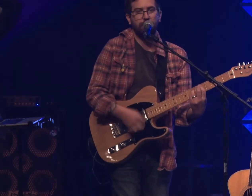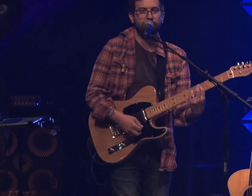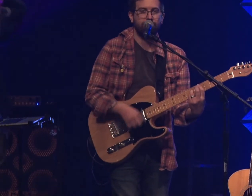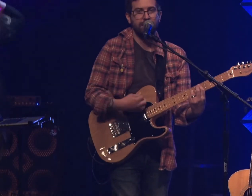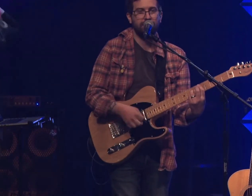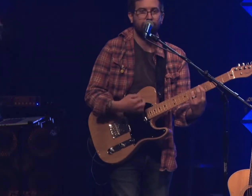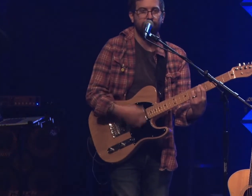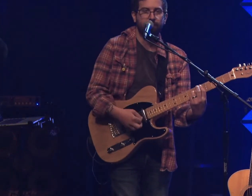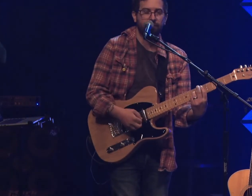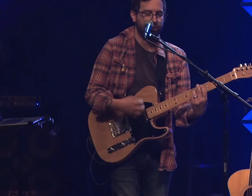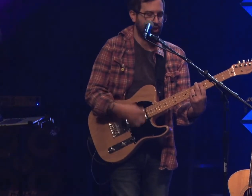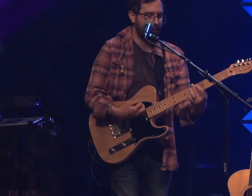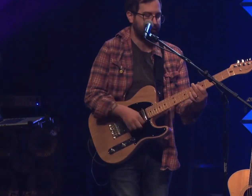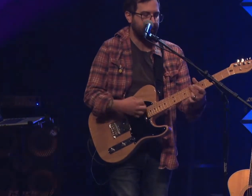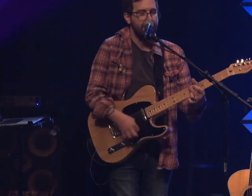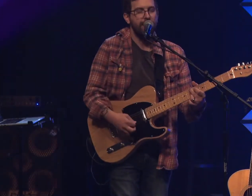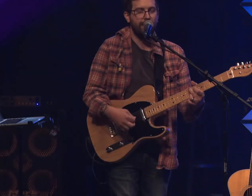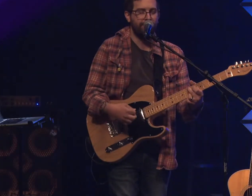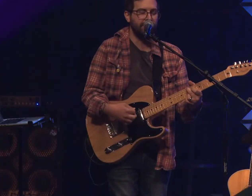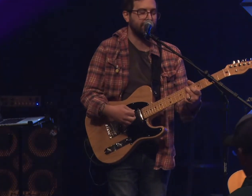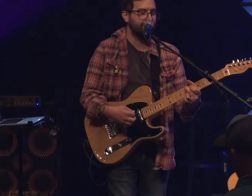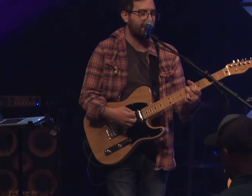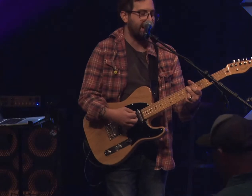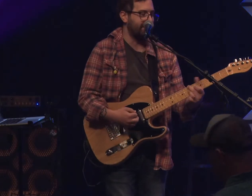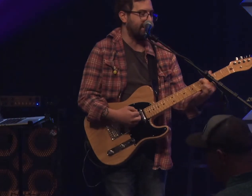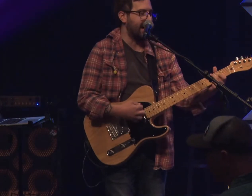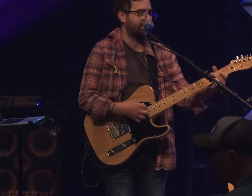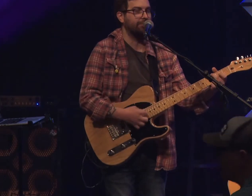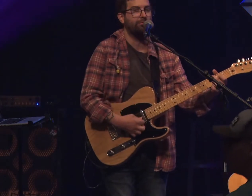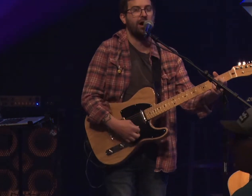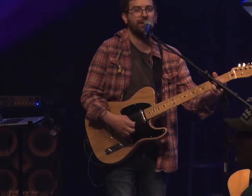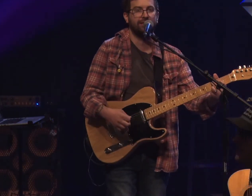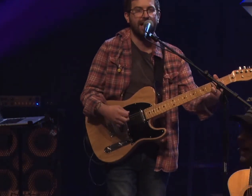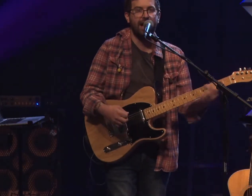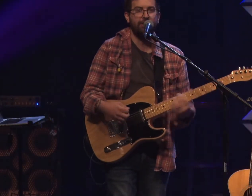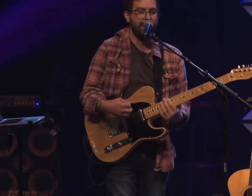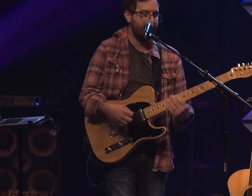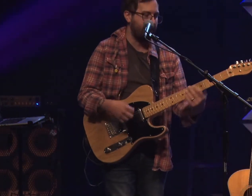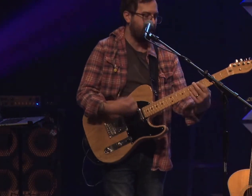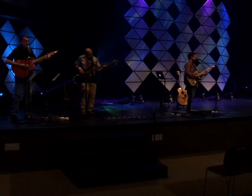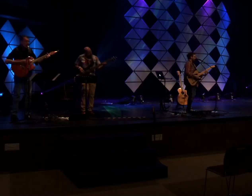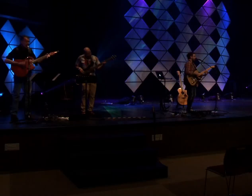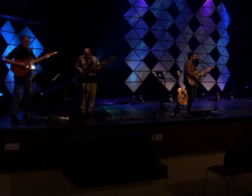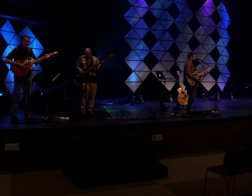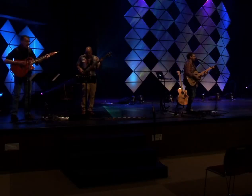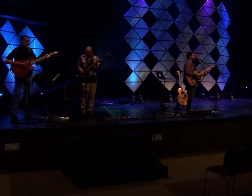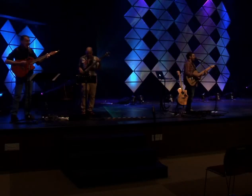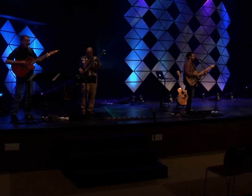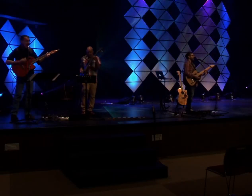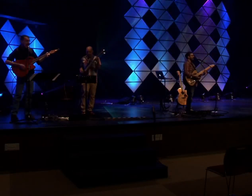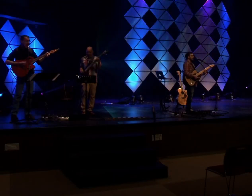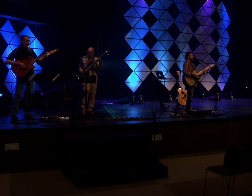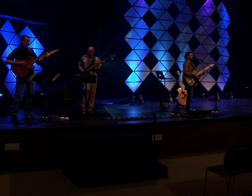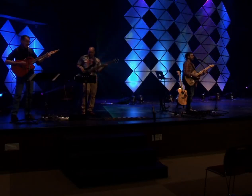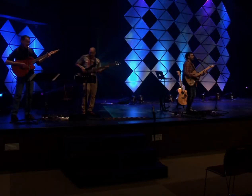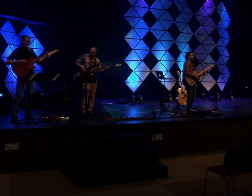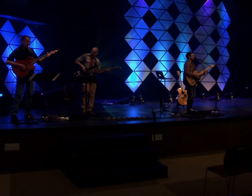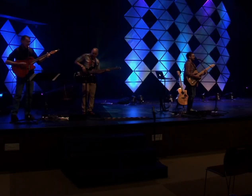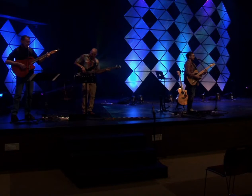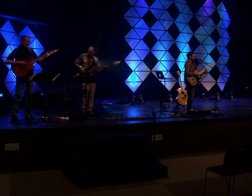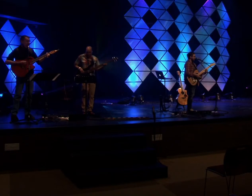chasing wondrous thrills, chasing a vision, baby, like we're running downhill. Ooh, yeah,